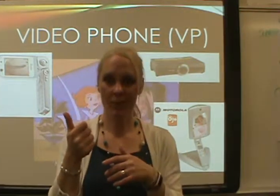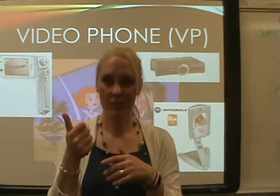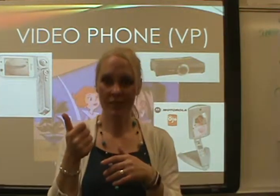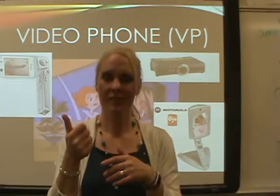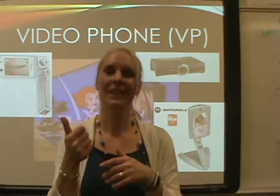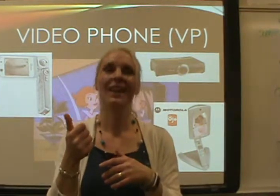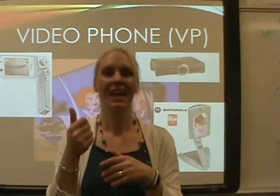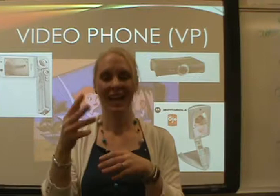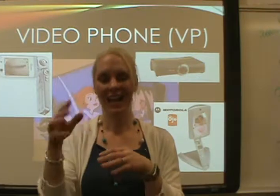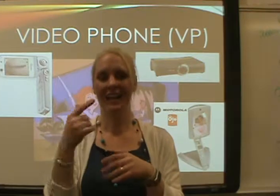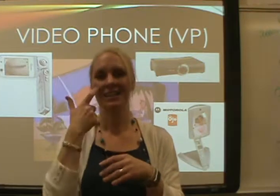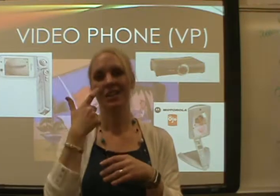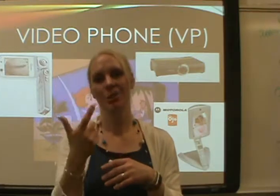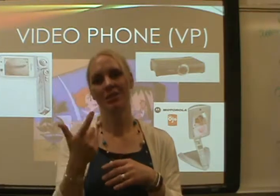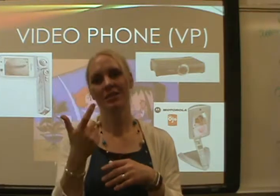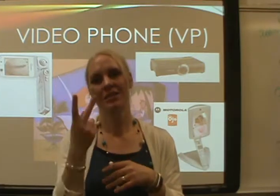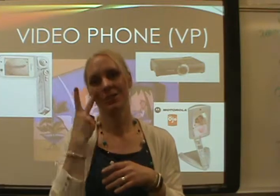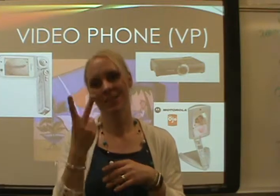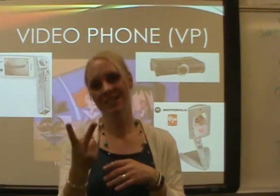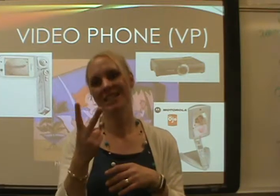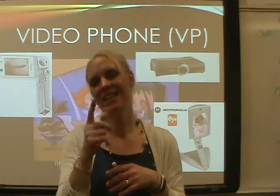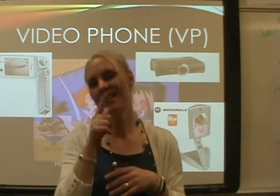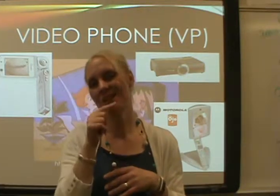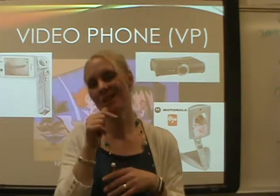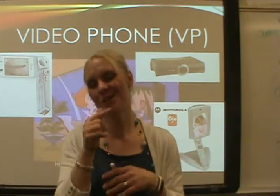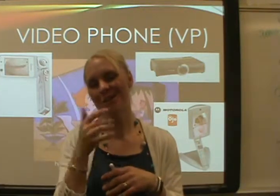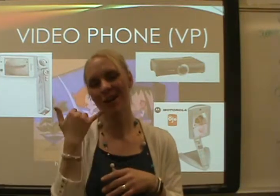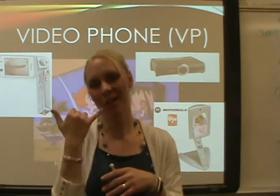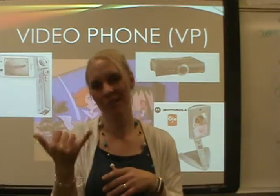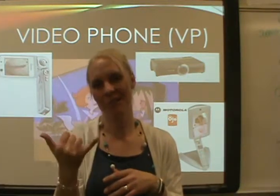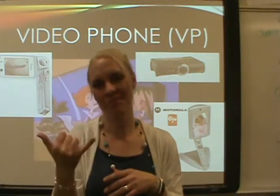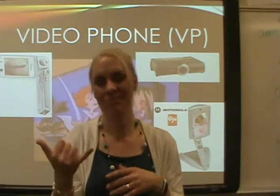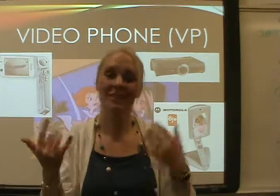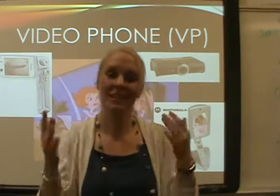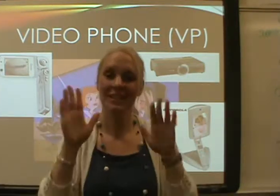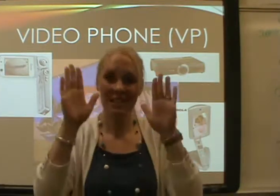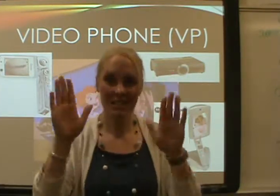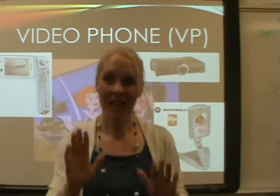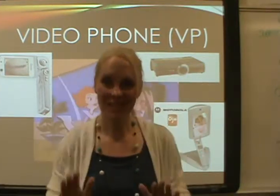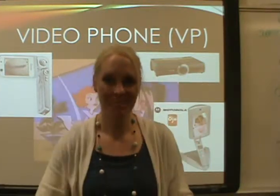source and you can see who's calling. It's awesome.